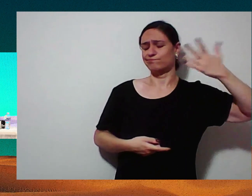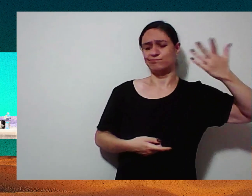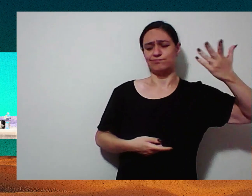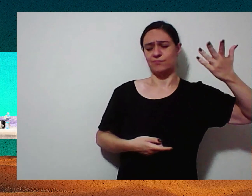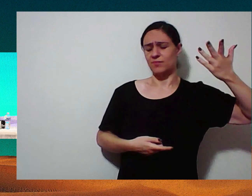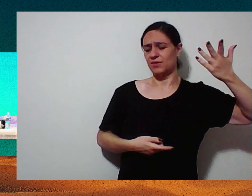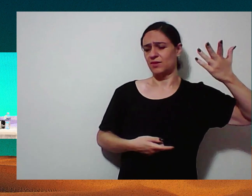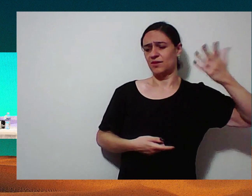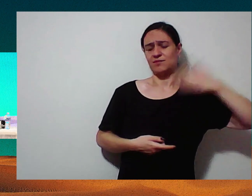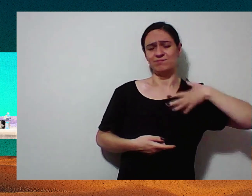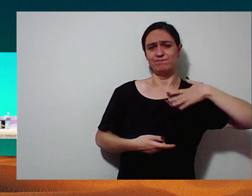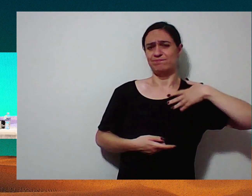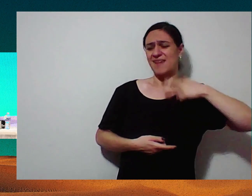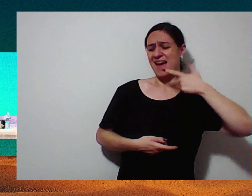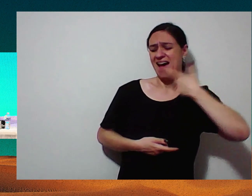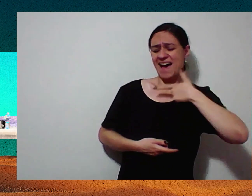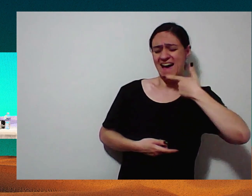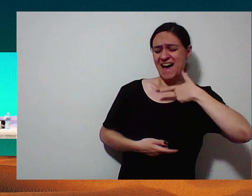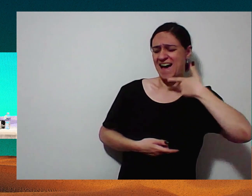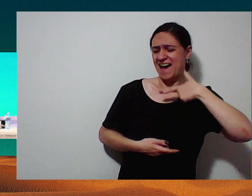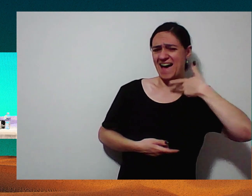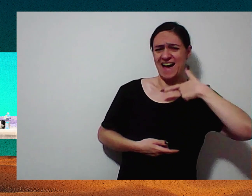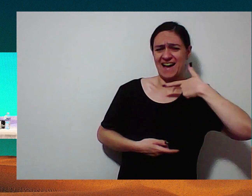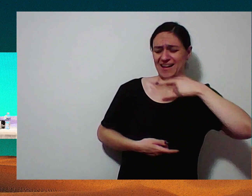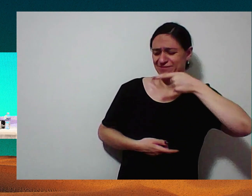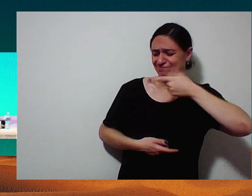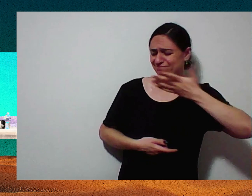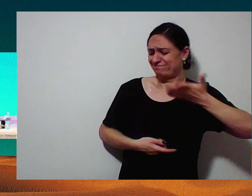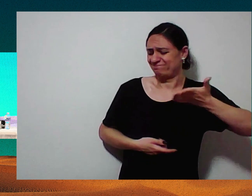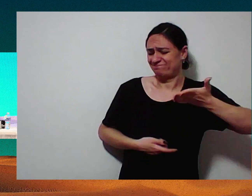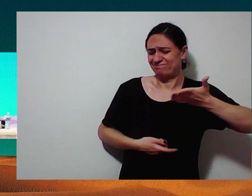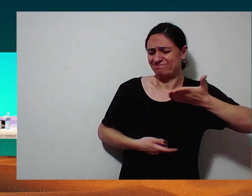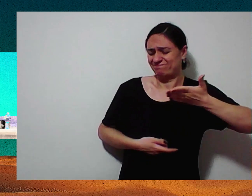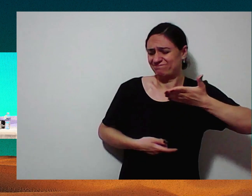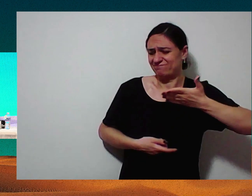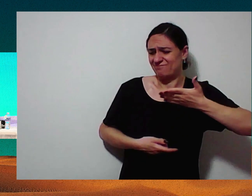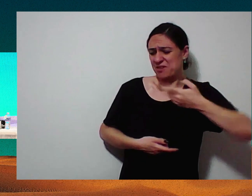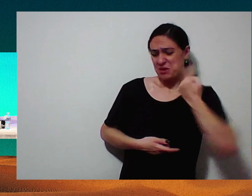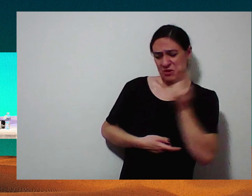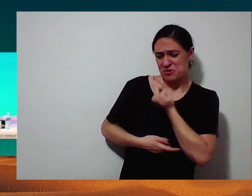zomba deles. The Lord is laughing at them. O que eles podem fazer? What can they do?